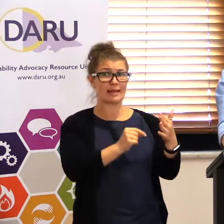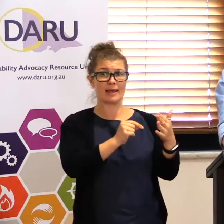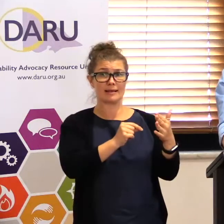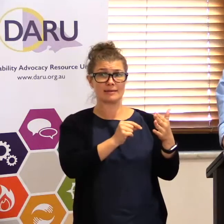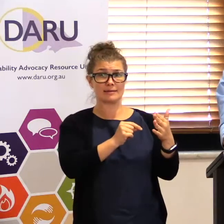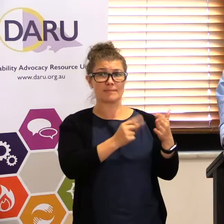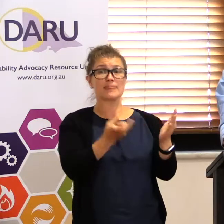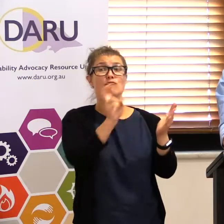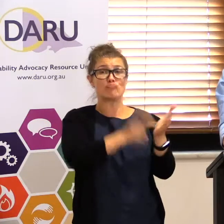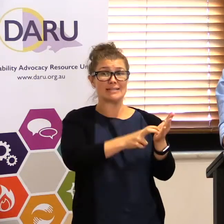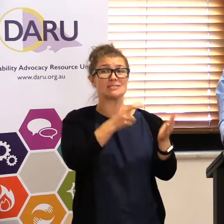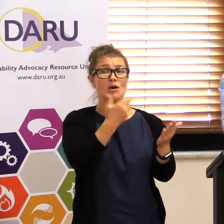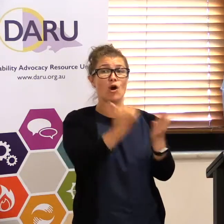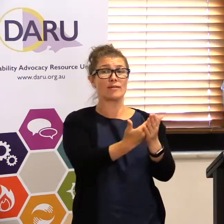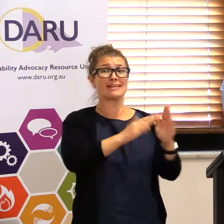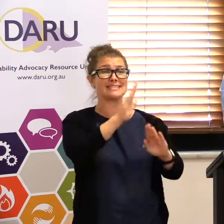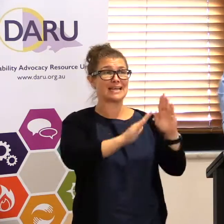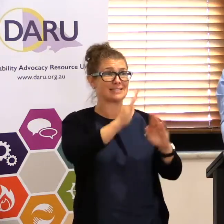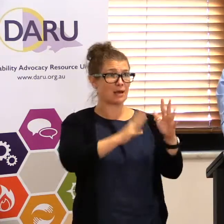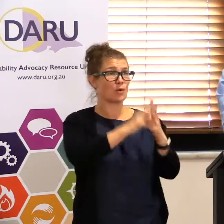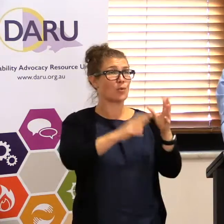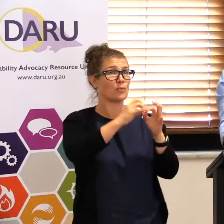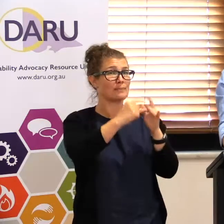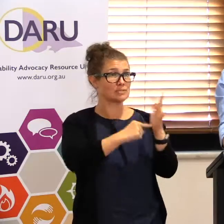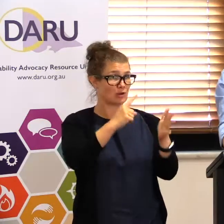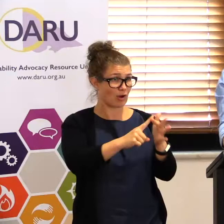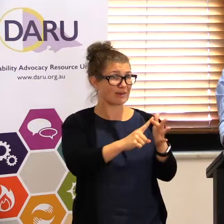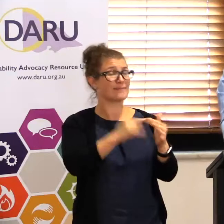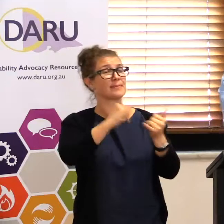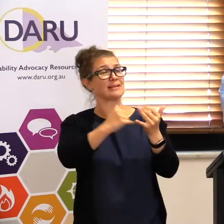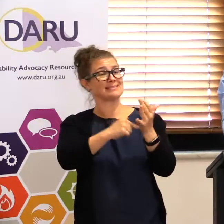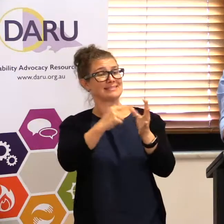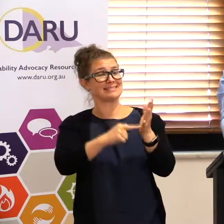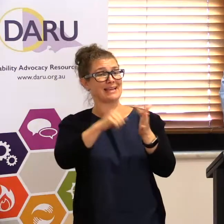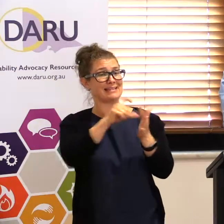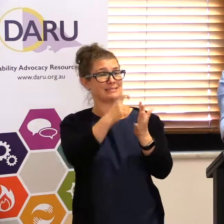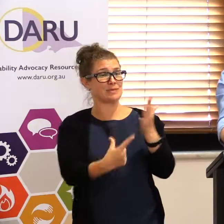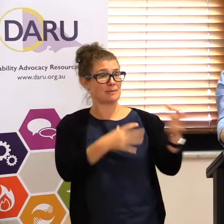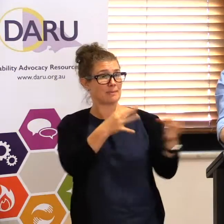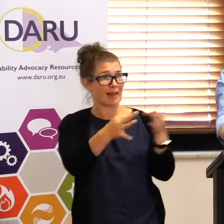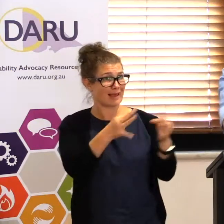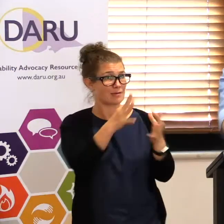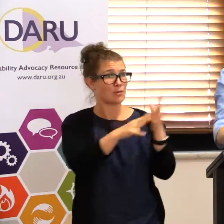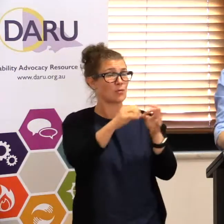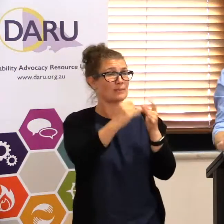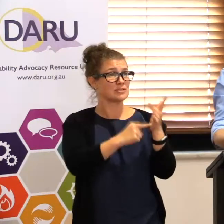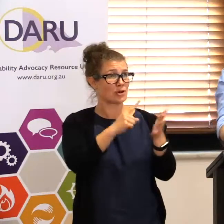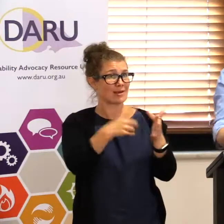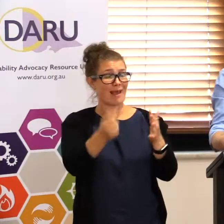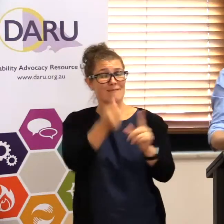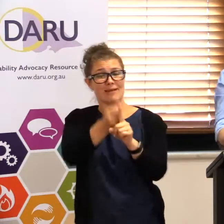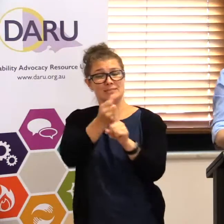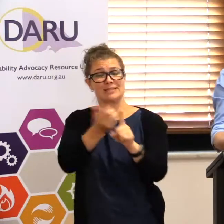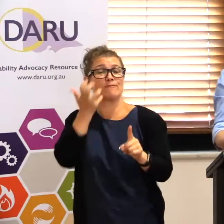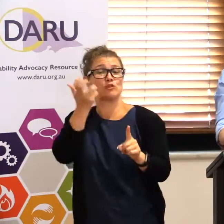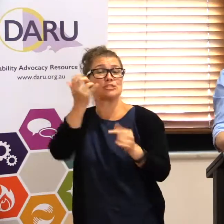been provided previously. And again, it's the State Disability Plan website. There's an Advocacy Futures page, and that has a link to where you